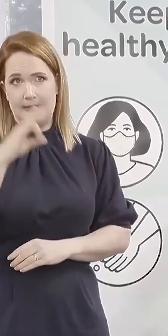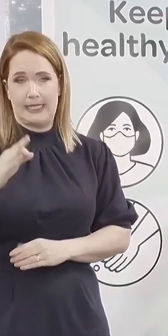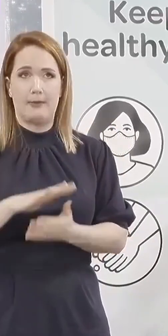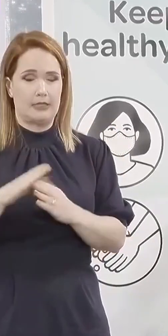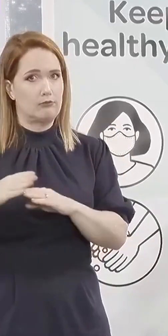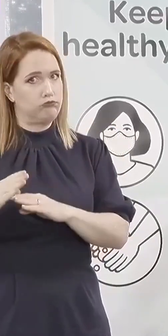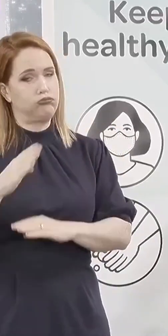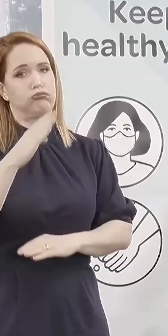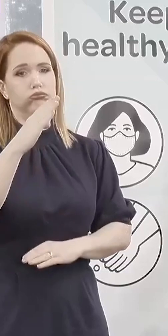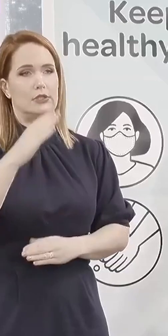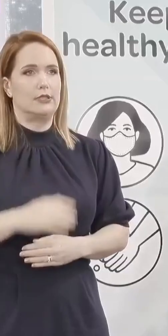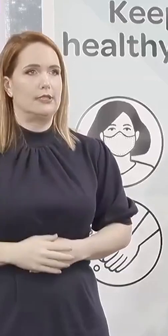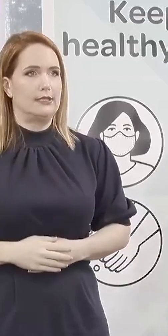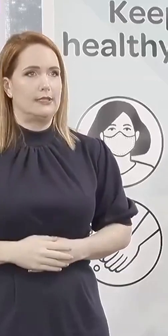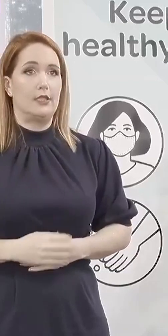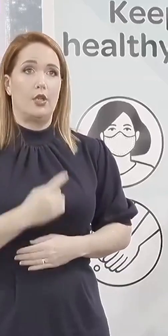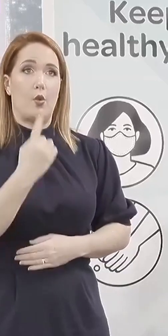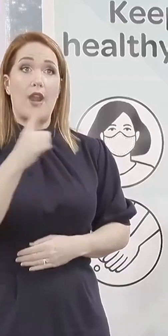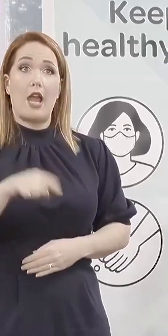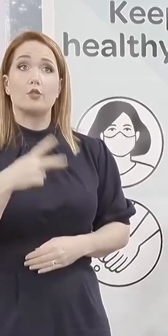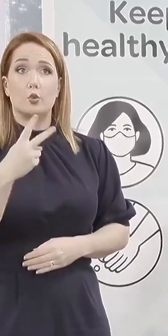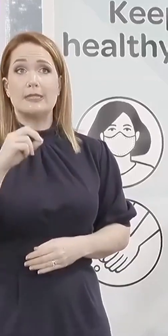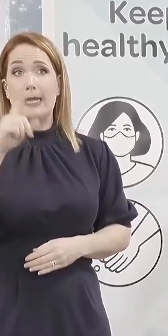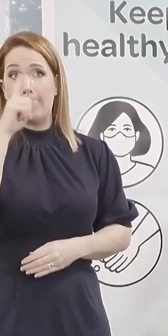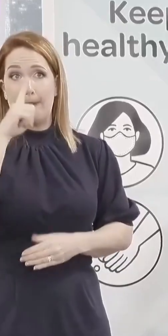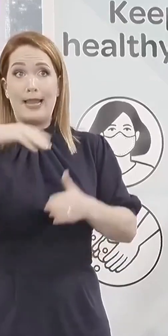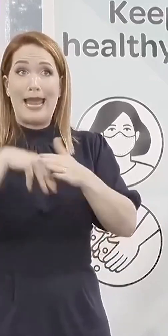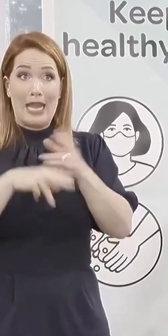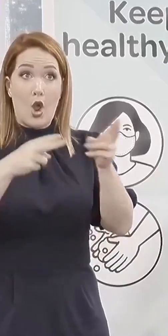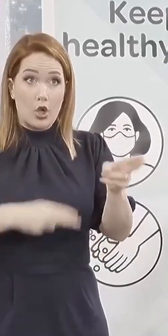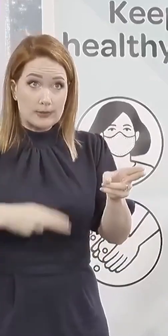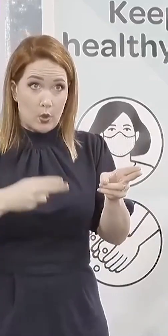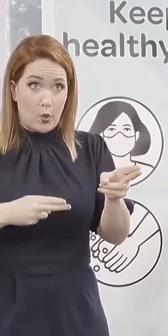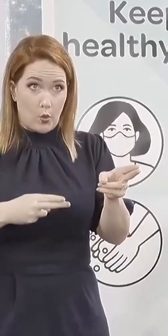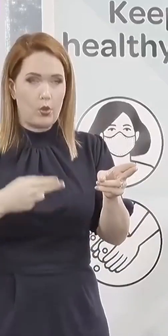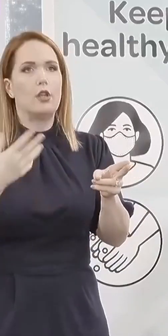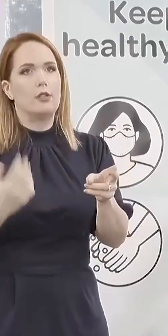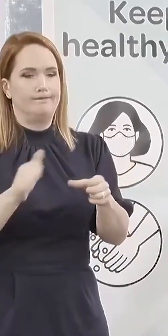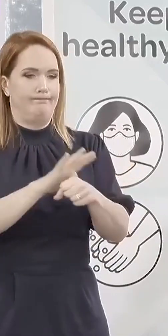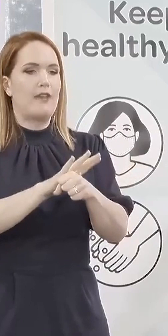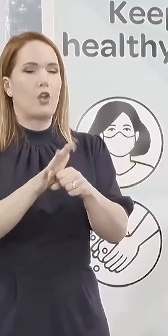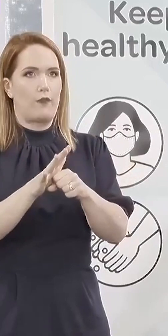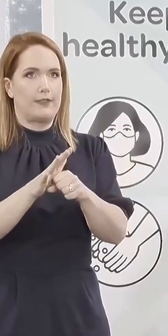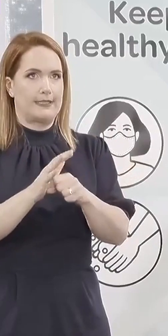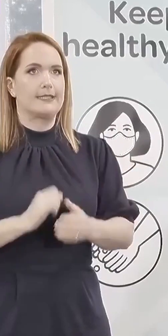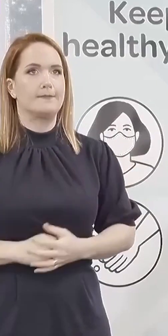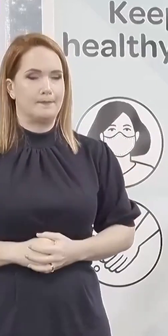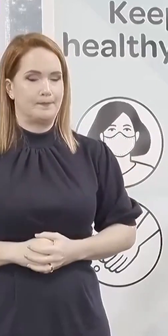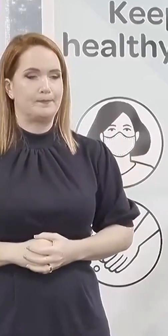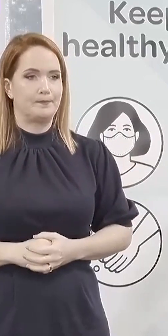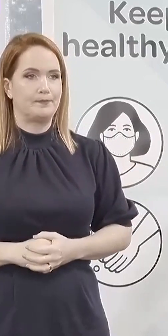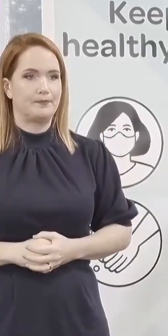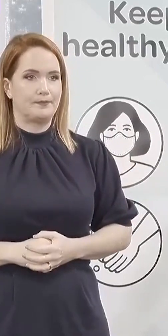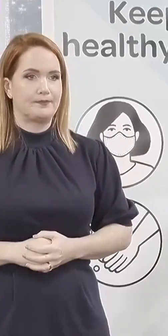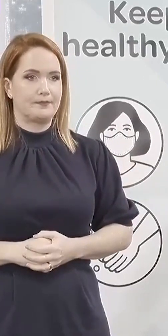increase. And nearly 1 in 20 patients admitted to hospital at the moment are returning a positive COVID result.